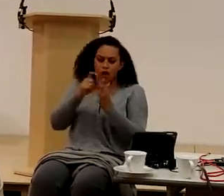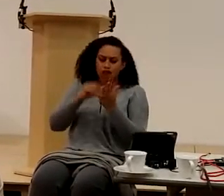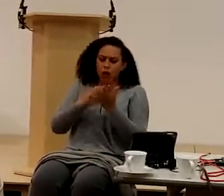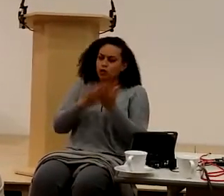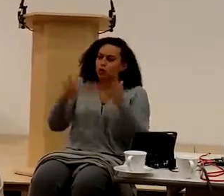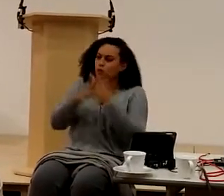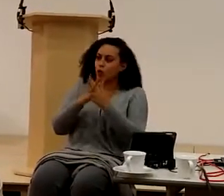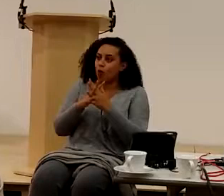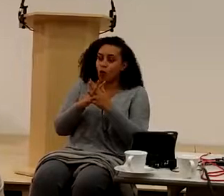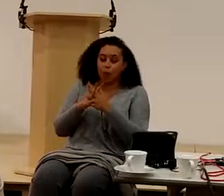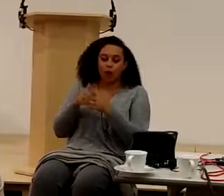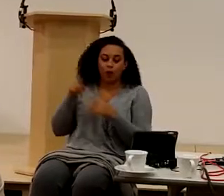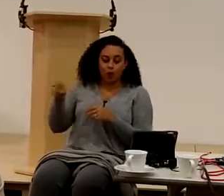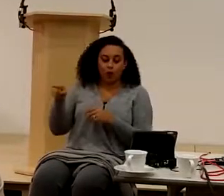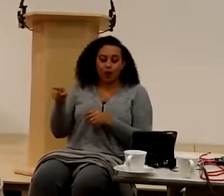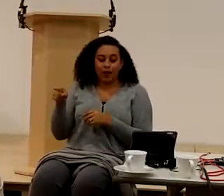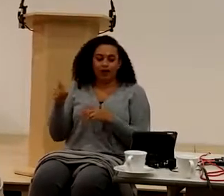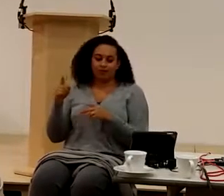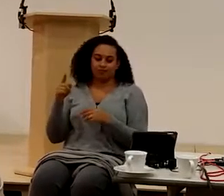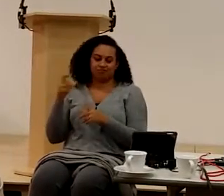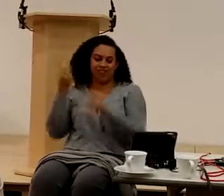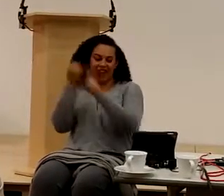Bradshaw to work with